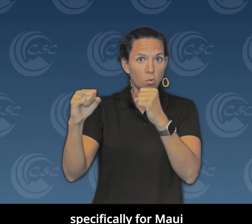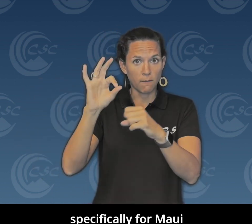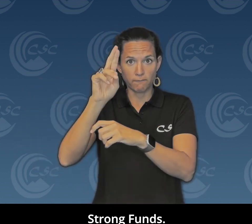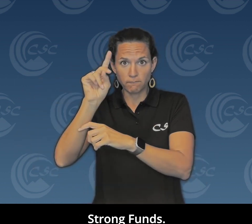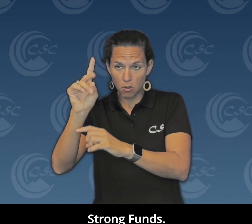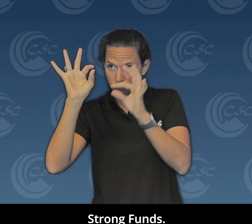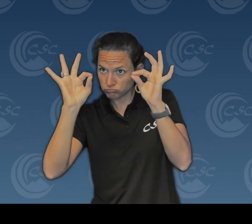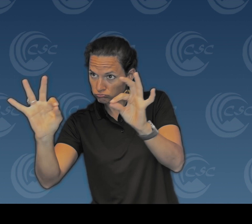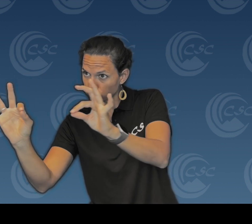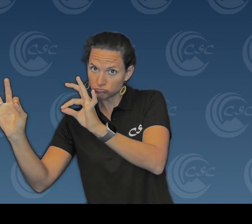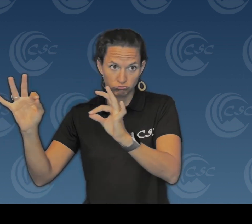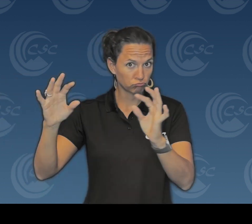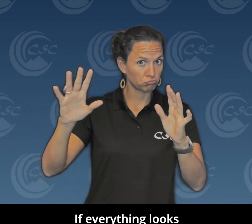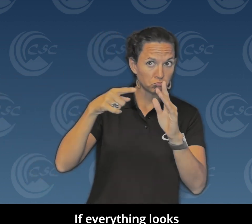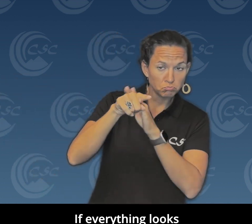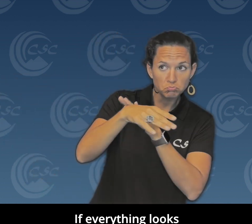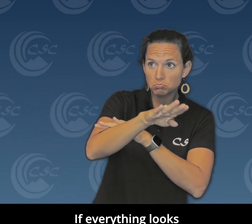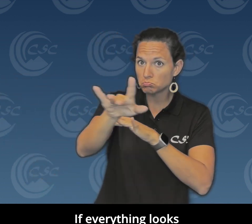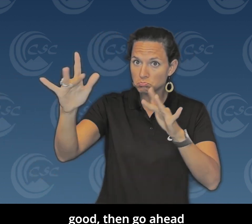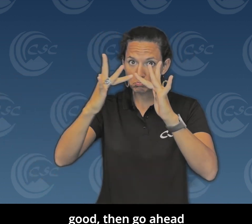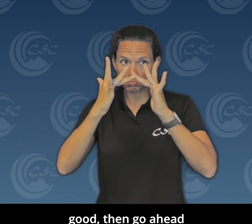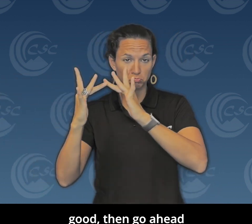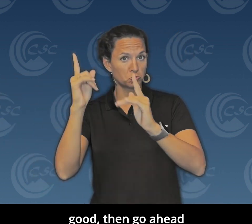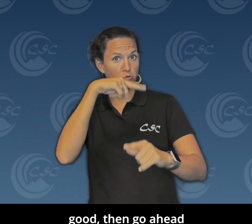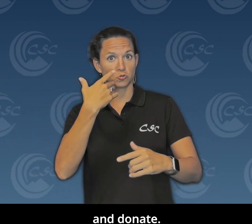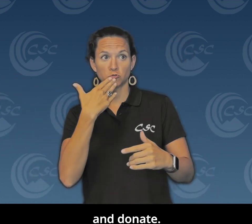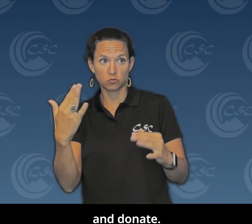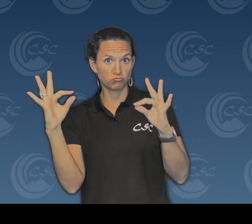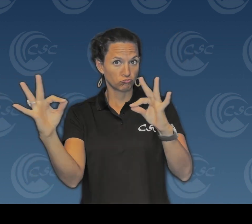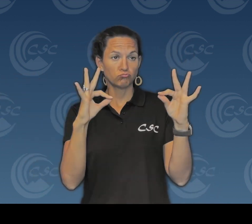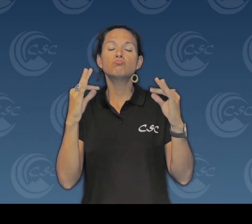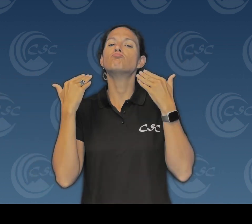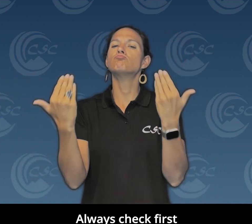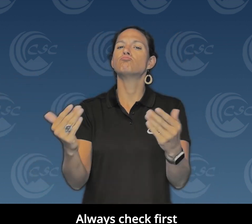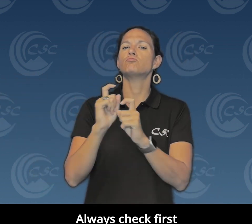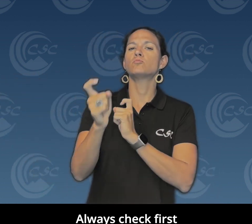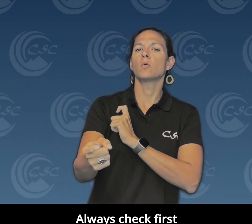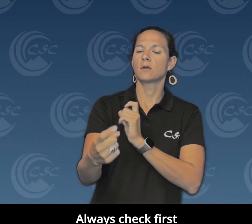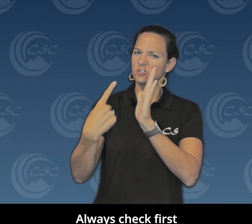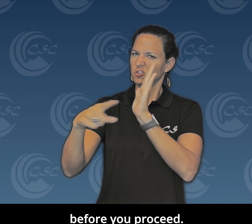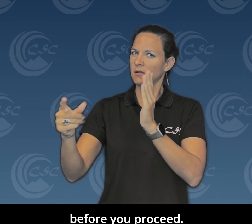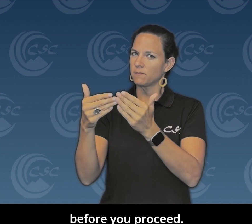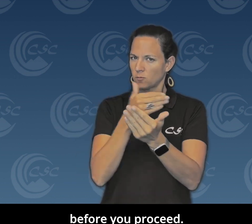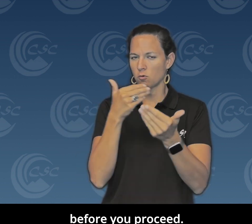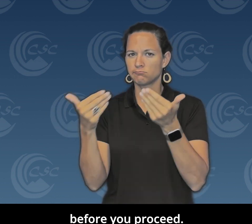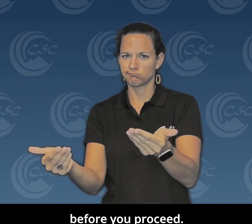Maui Strong Funds. If everything looks good, then go ahead and donate. Always check first before you